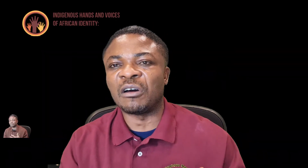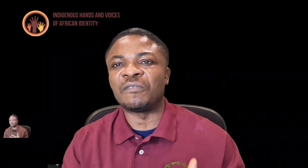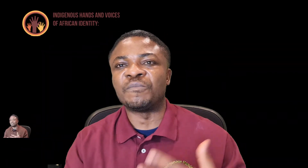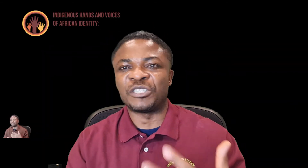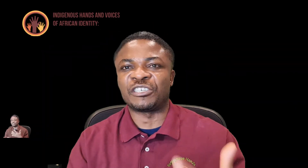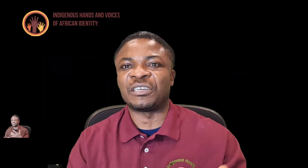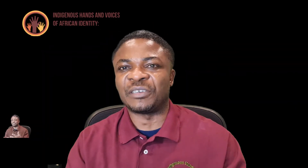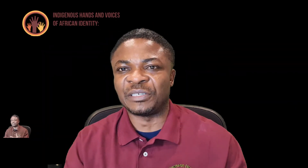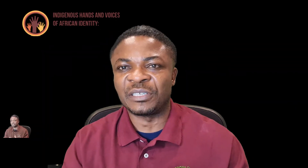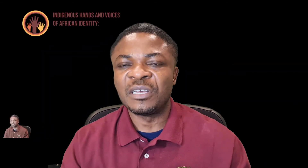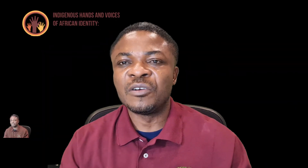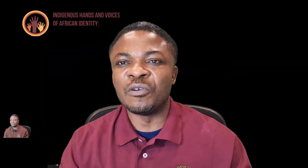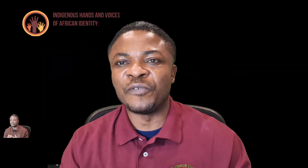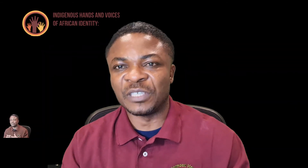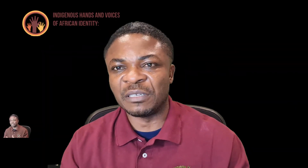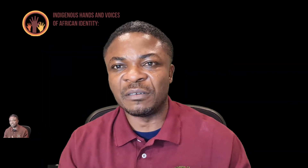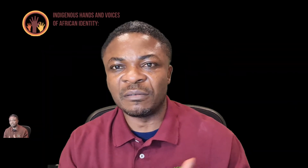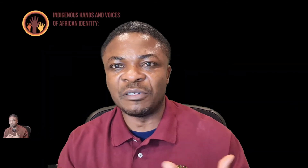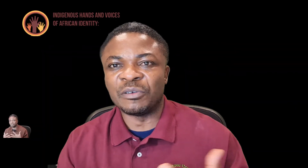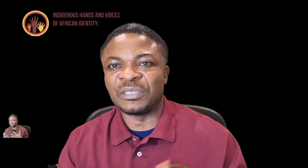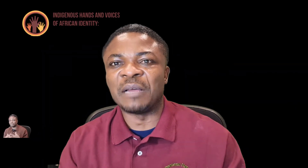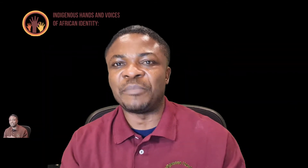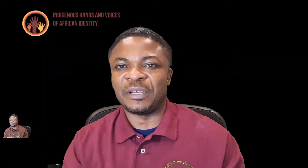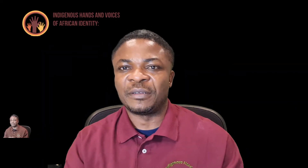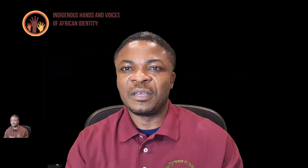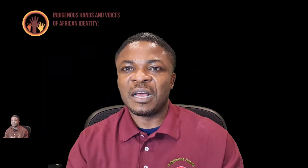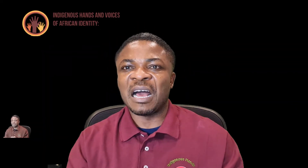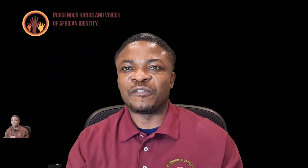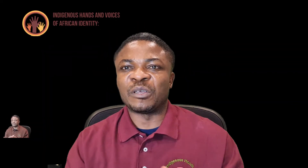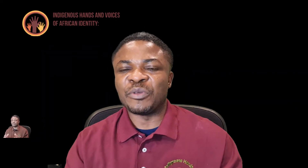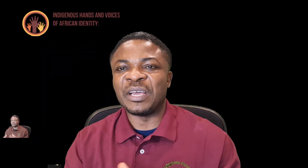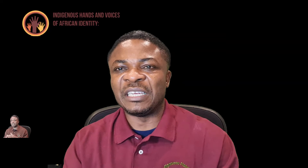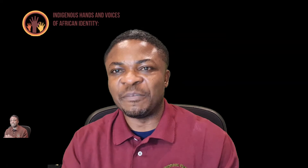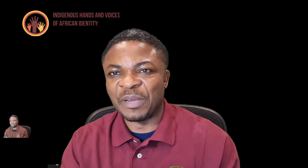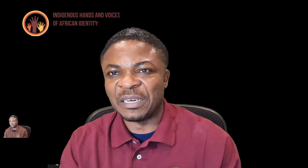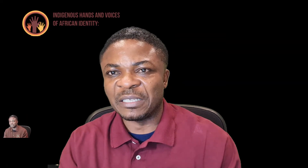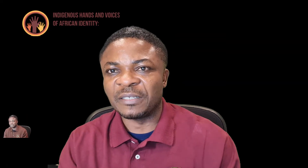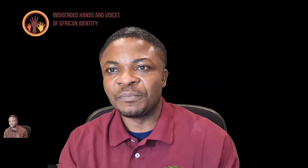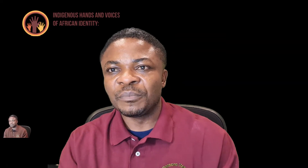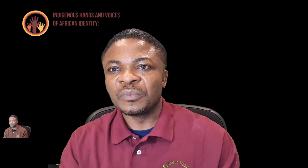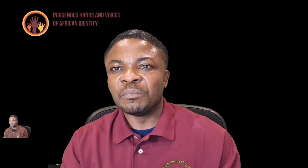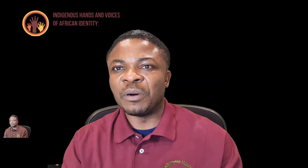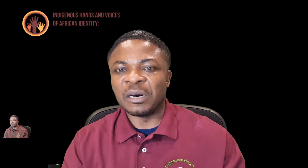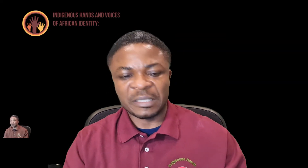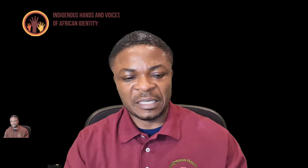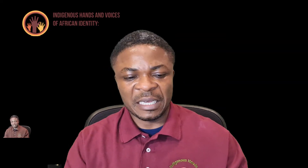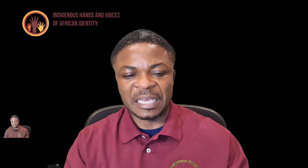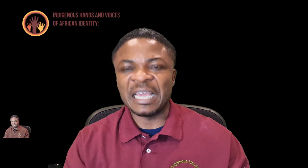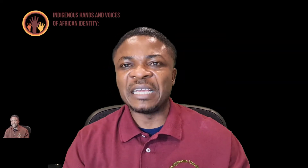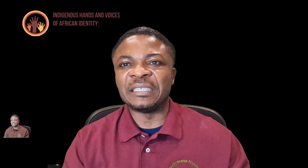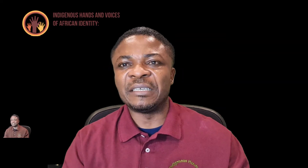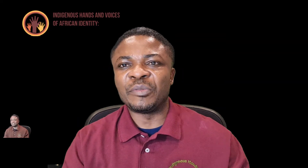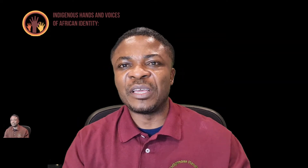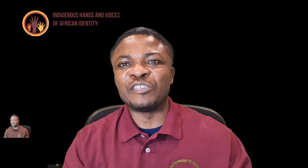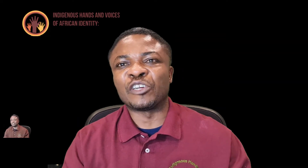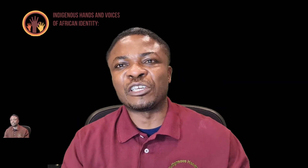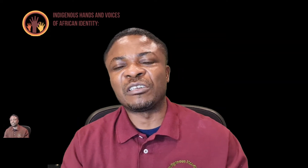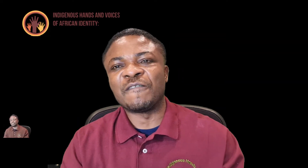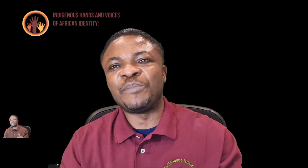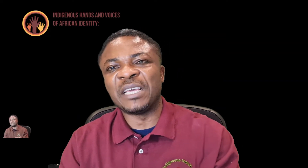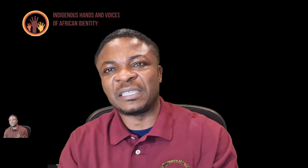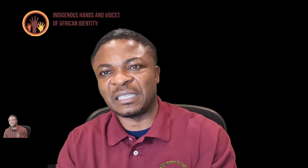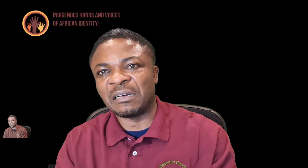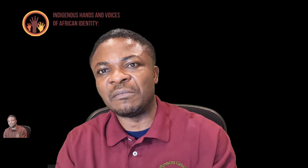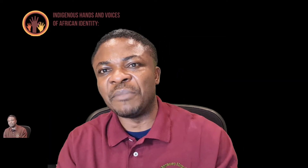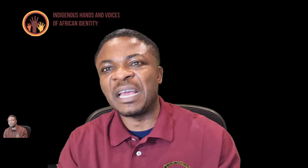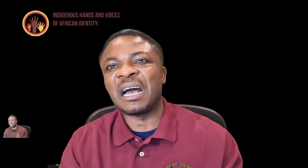proliferation of missionaries who visit Zambia after their independence. But again, the introduction